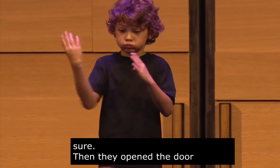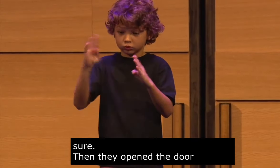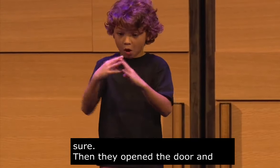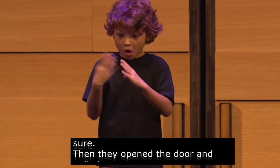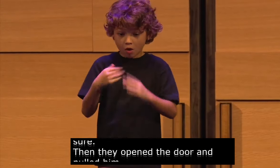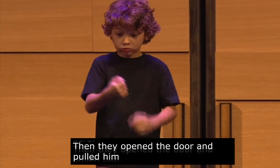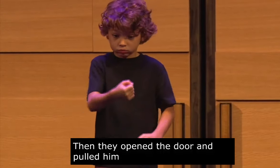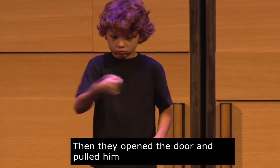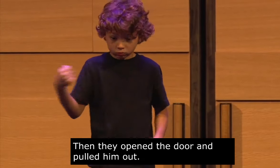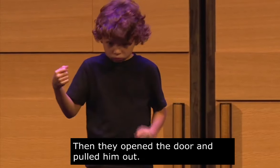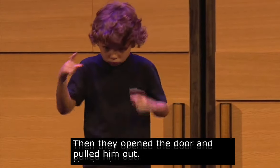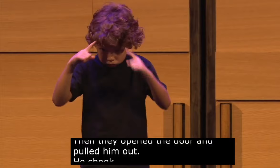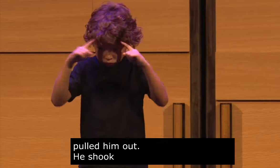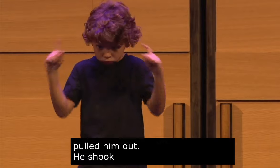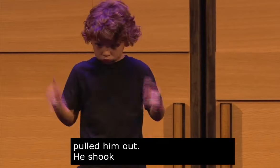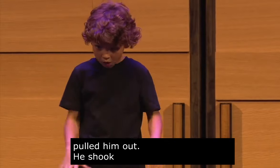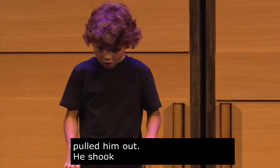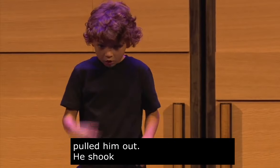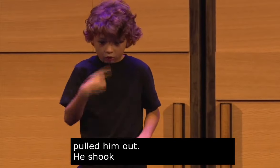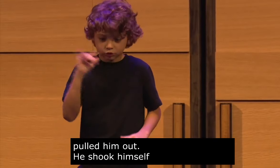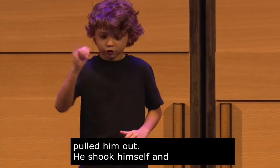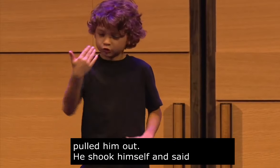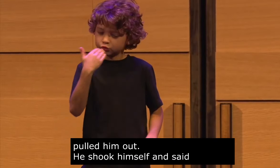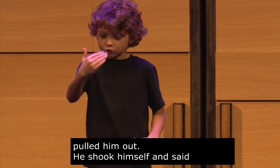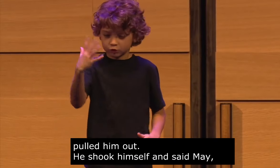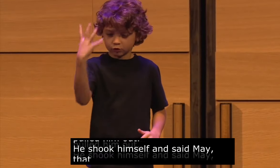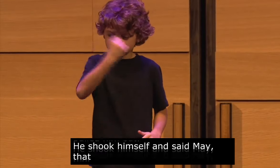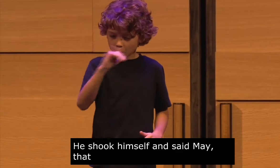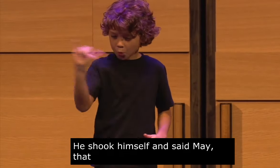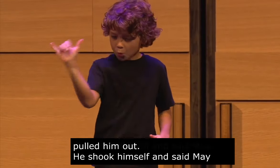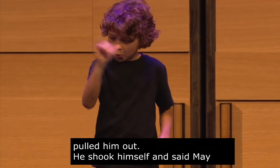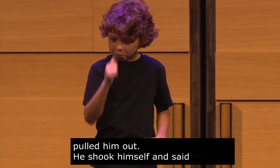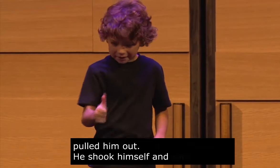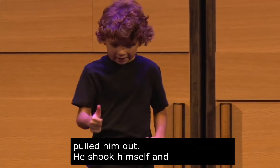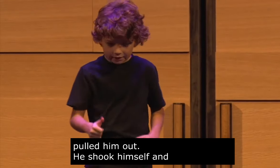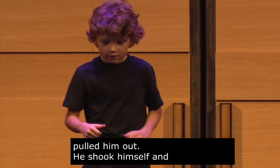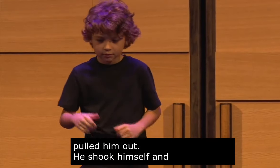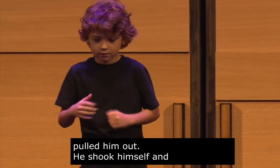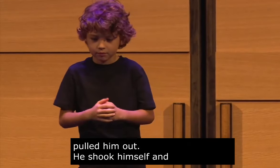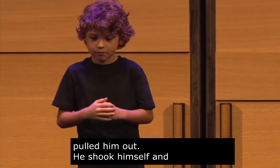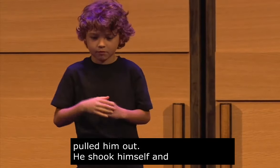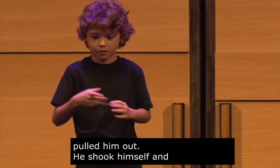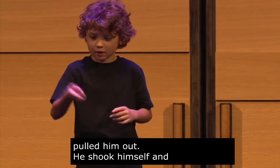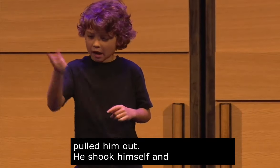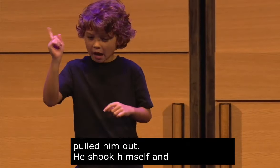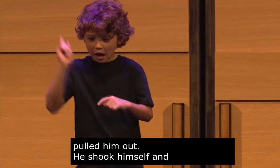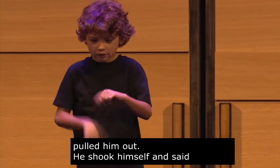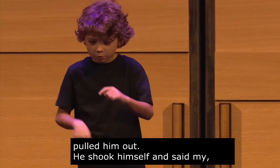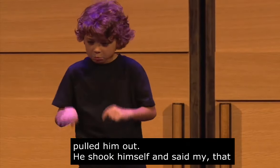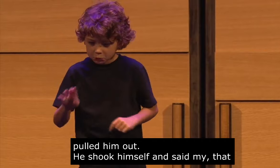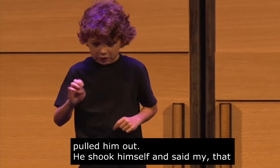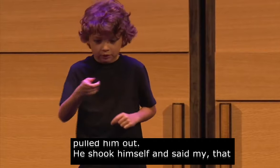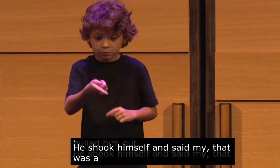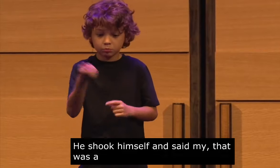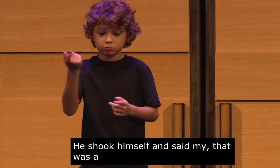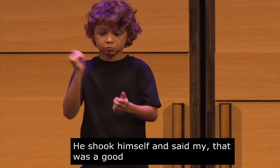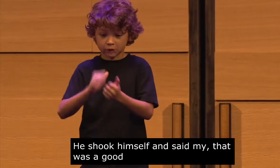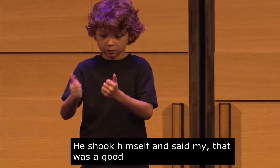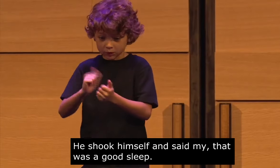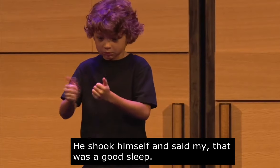they opened the door and pulled him out. He shook himself and said, "My, that was a good sleep." Everybody stared open mouthed and round-eyed, but the